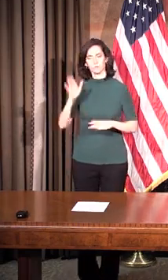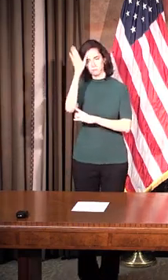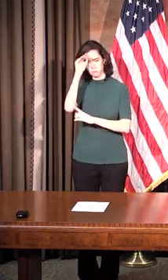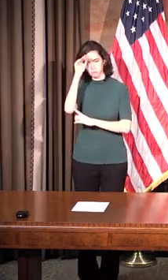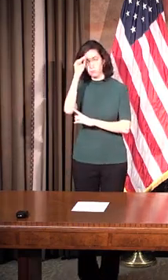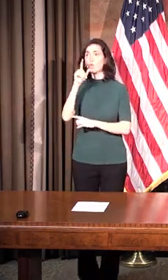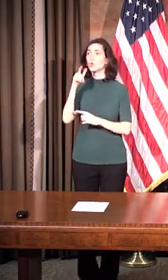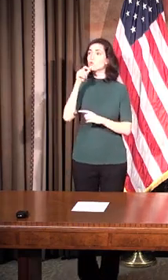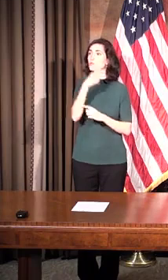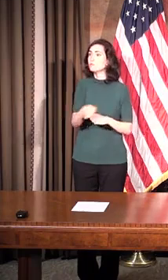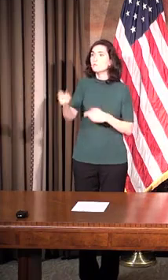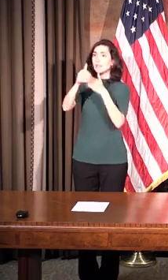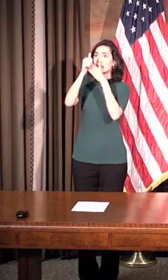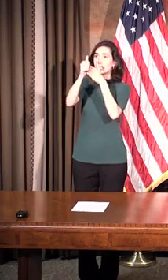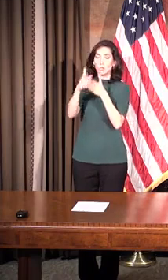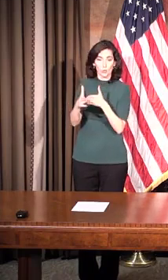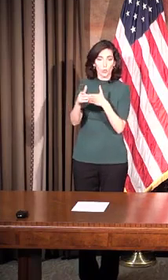lead.